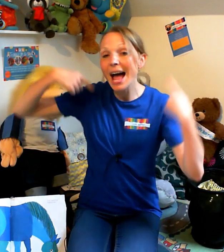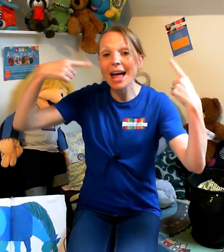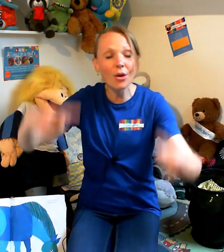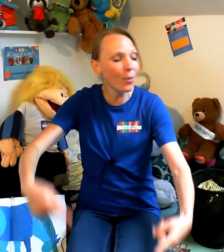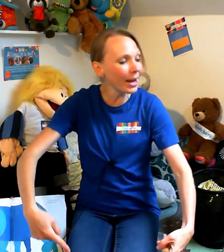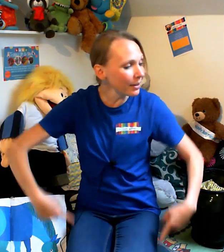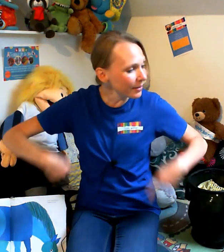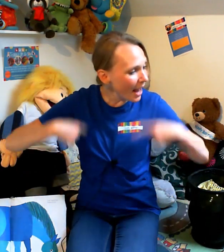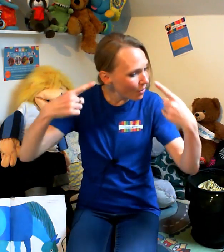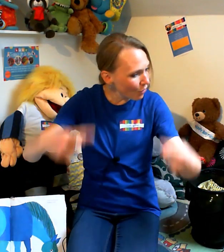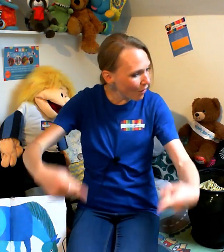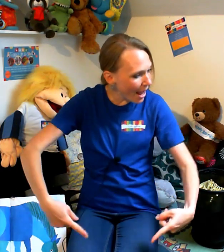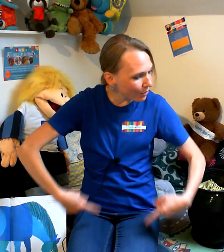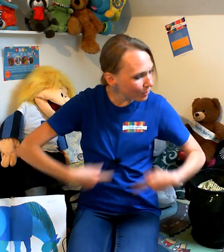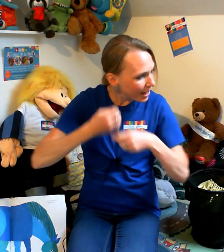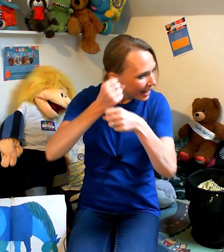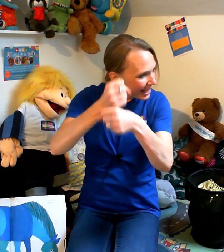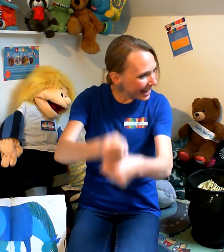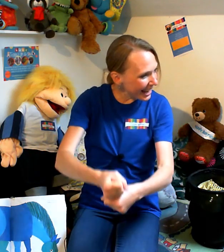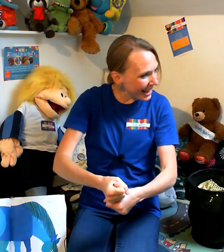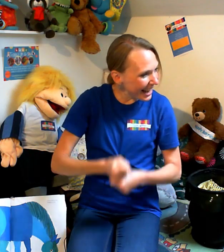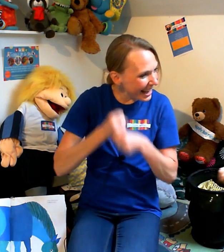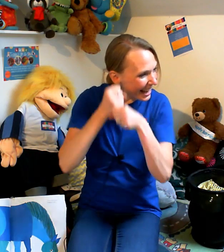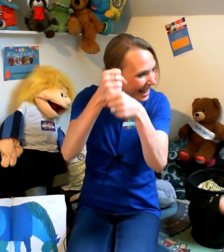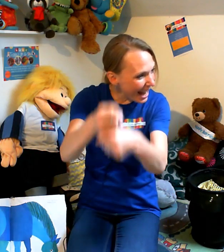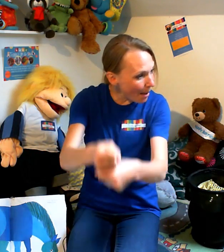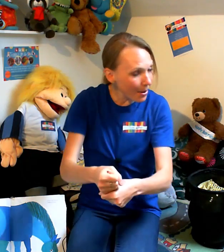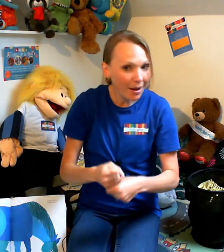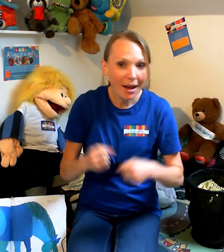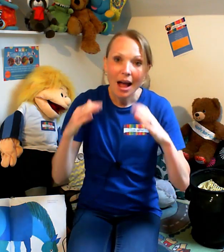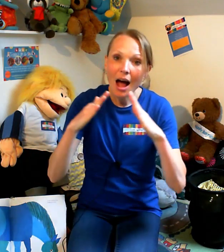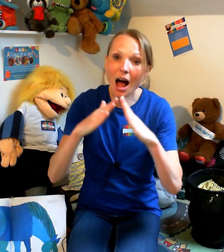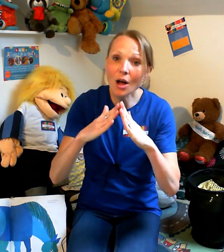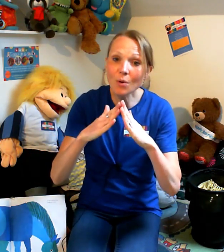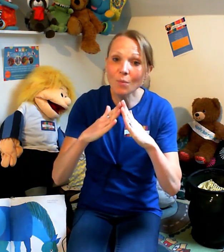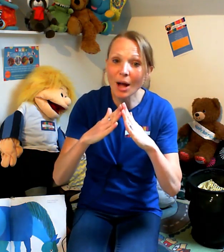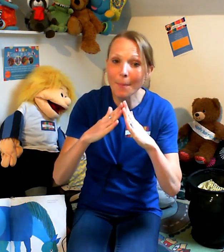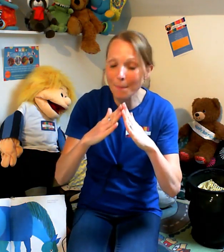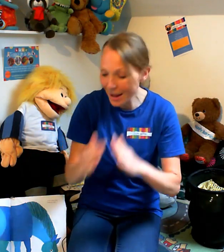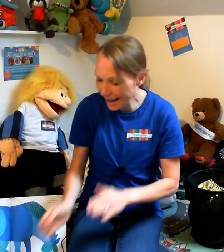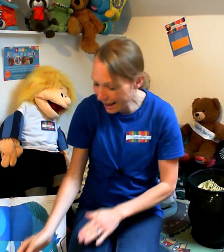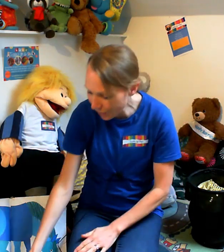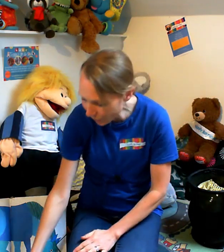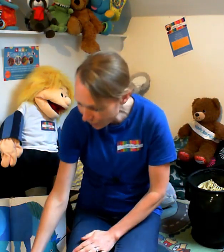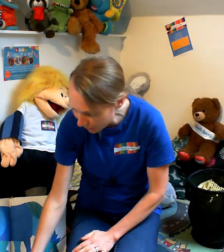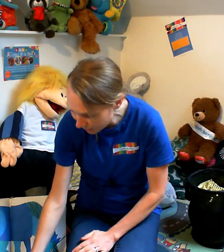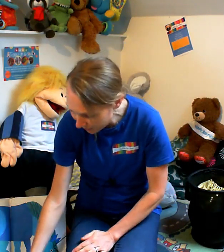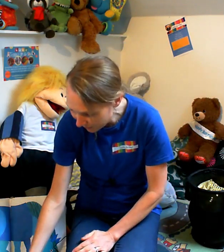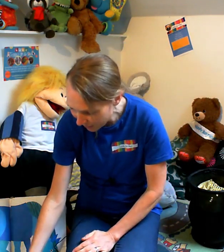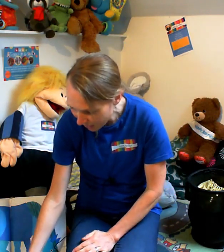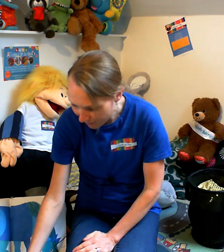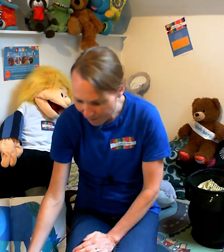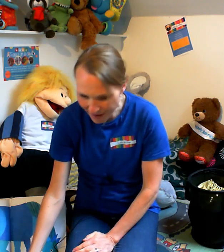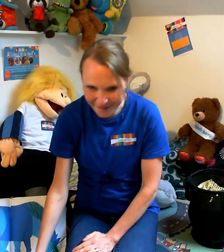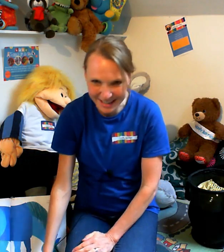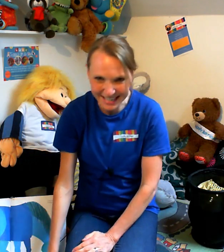the wheels go round. Giddy-up, homeward bound. Very